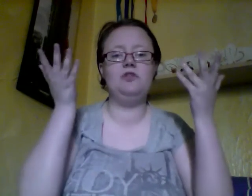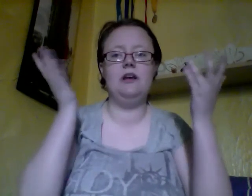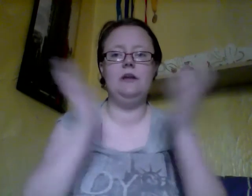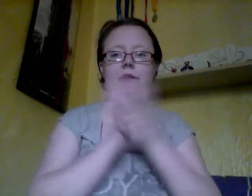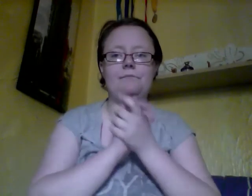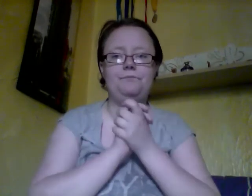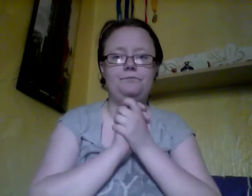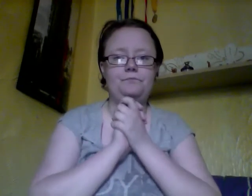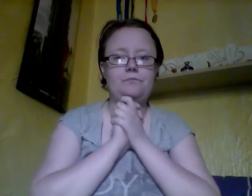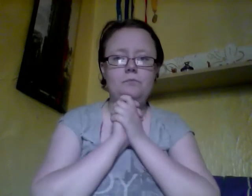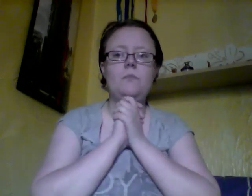anyway. No.